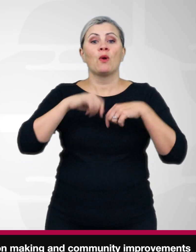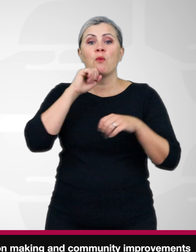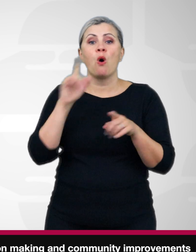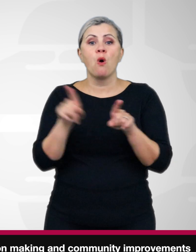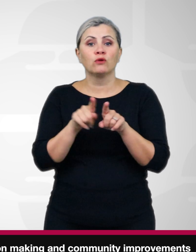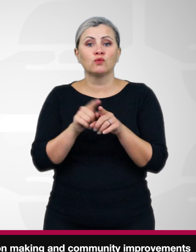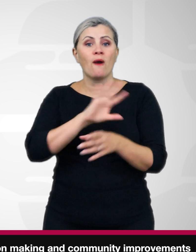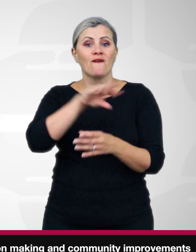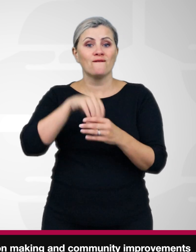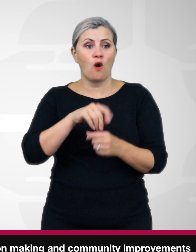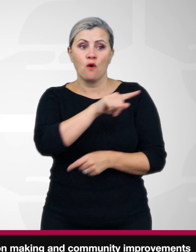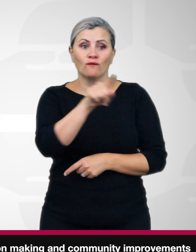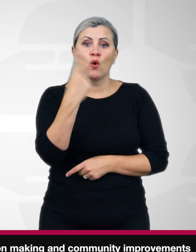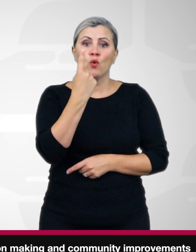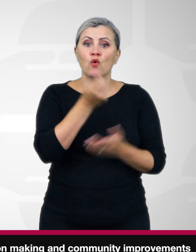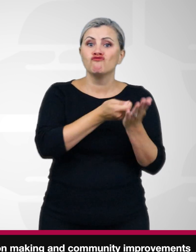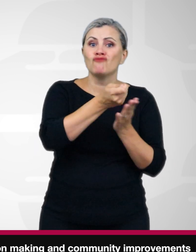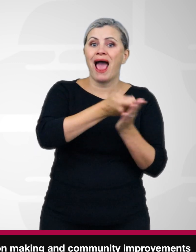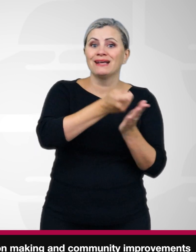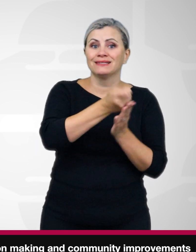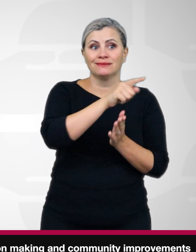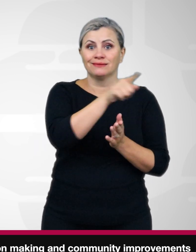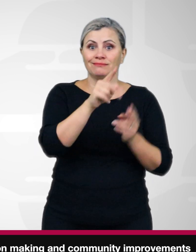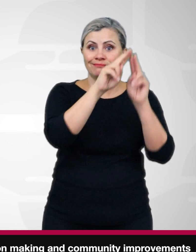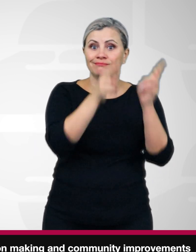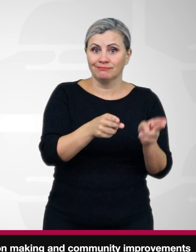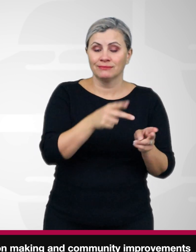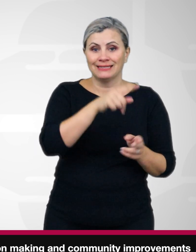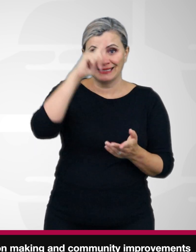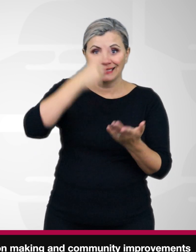We also involve tenants in decision-making and community improvements.